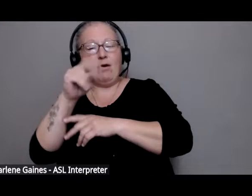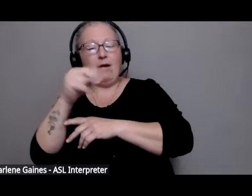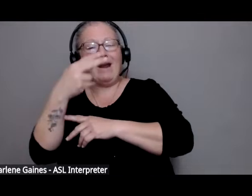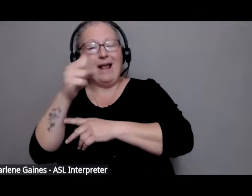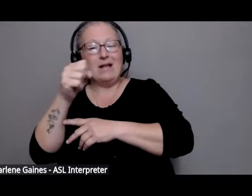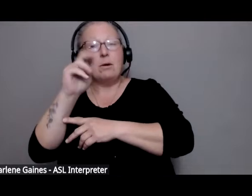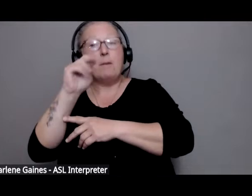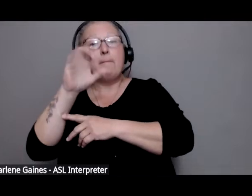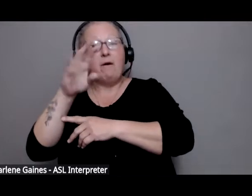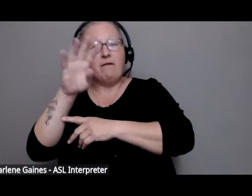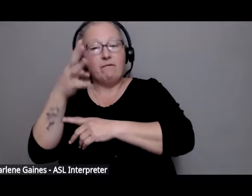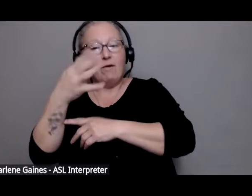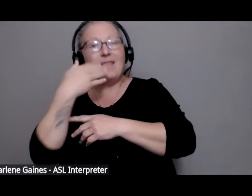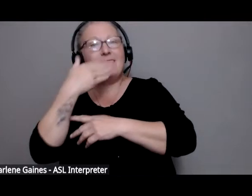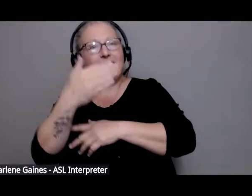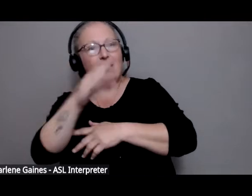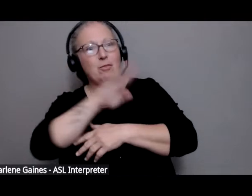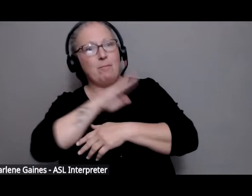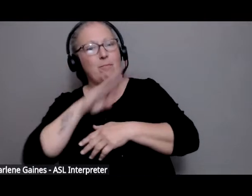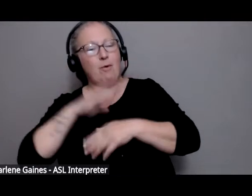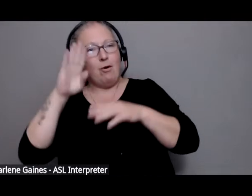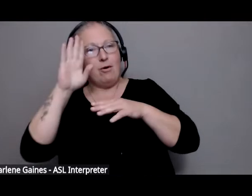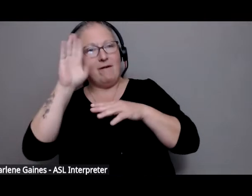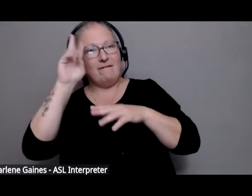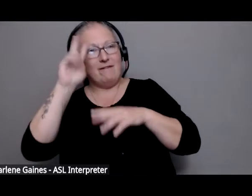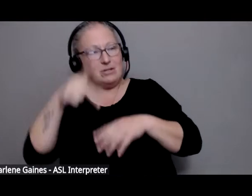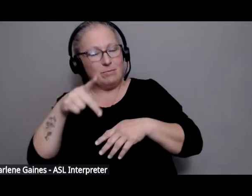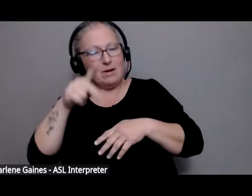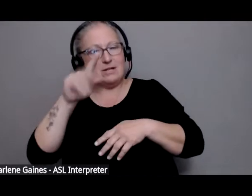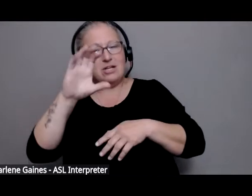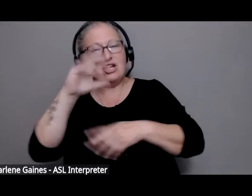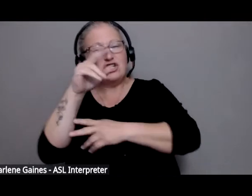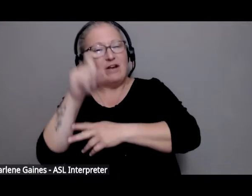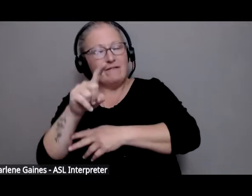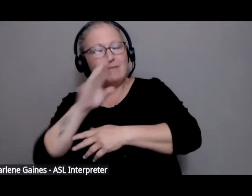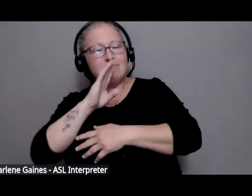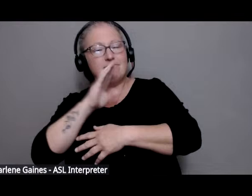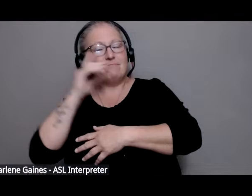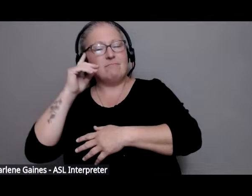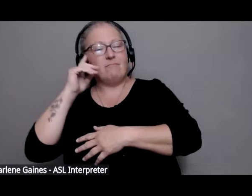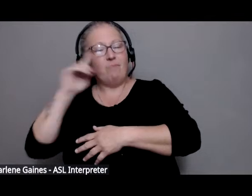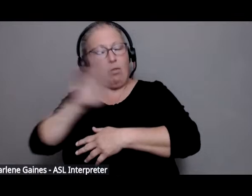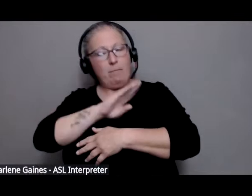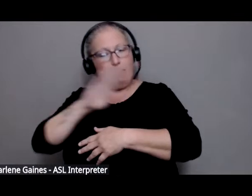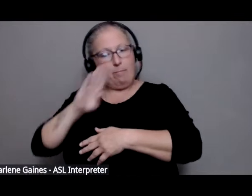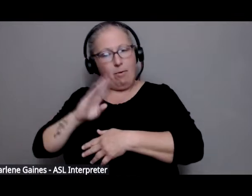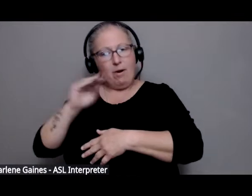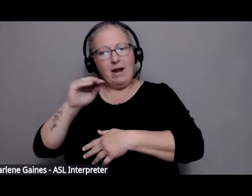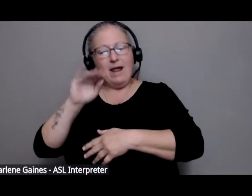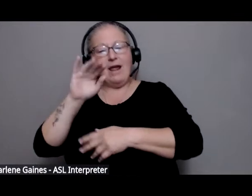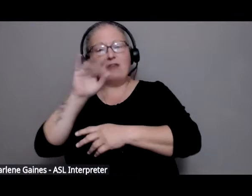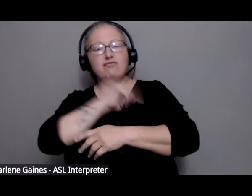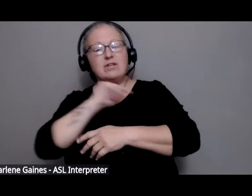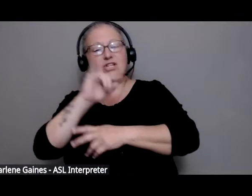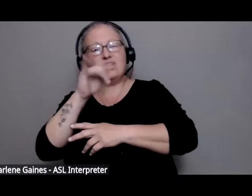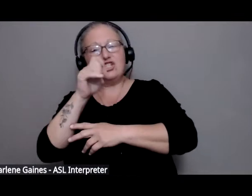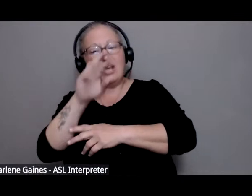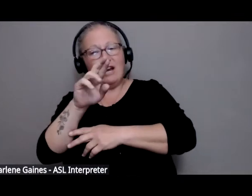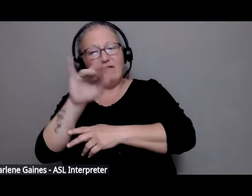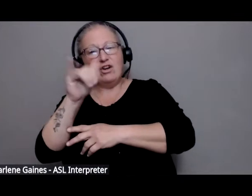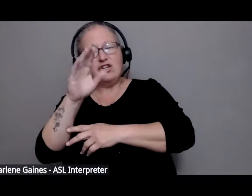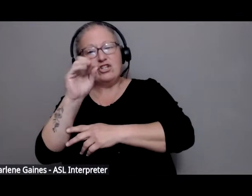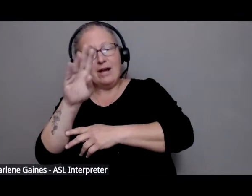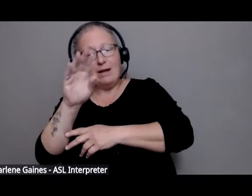Thank you to Board Vice President, Trustee Chavez, for speaking on behalf of the board, and for Trustees Jennifer Jacobson and Ligia